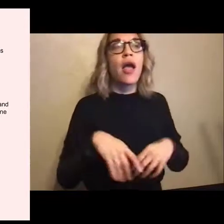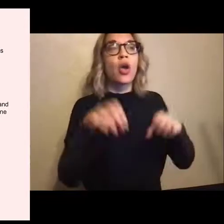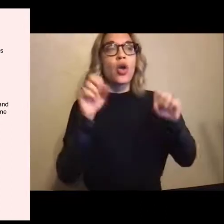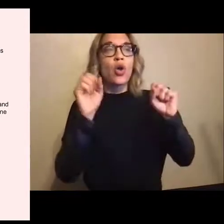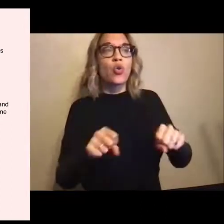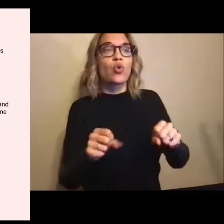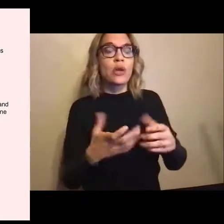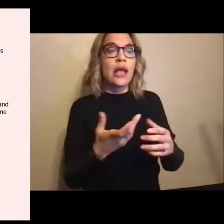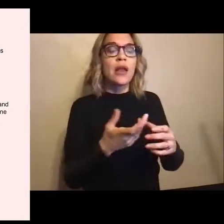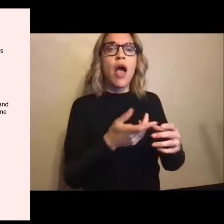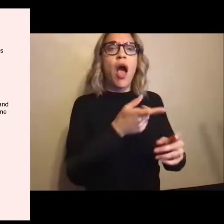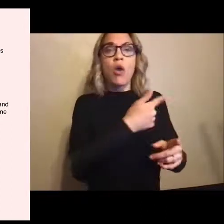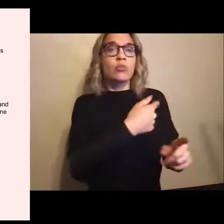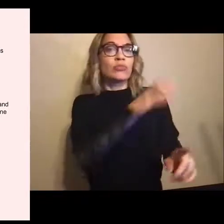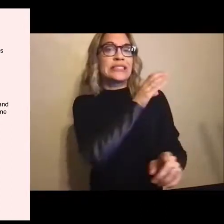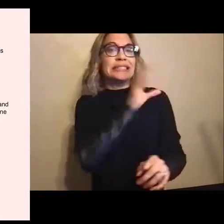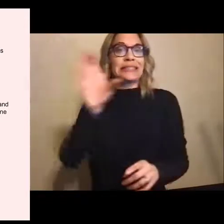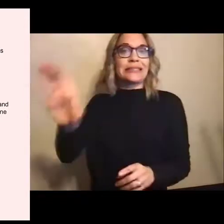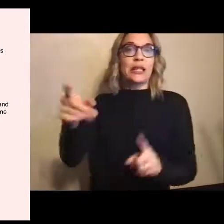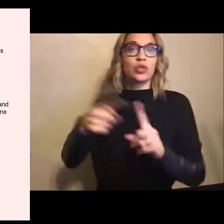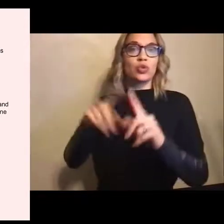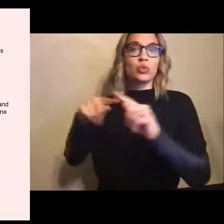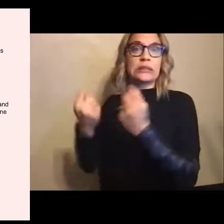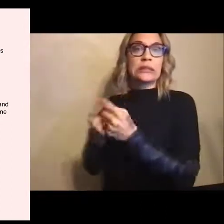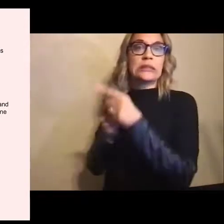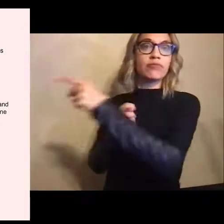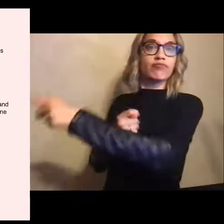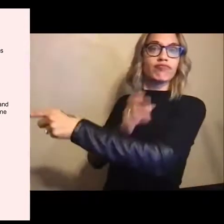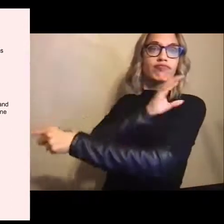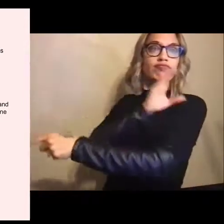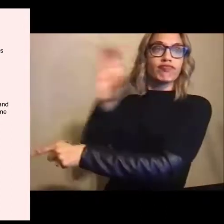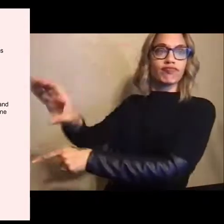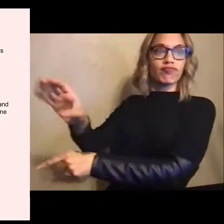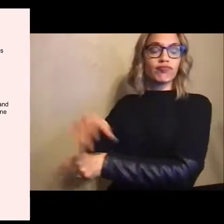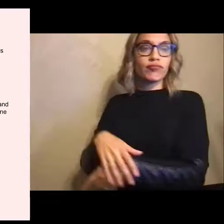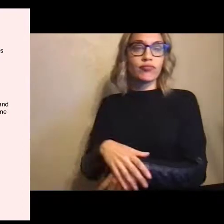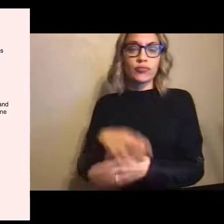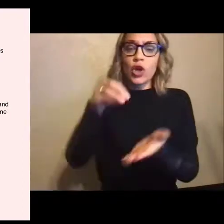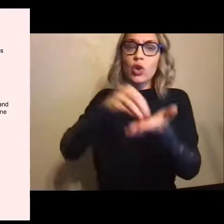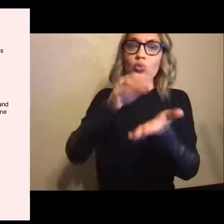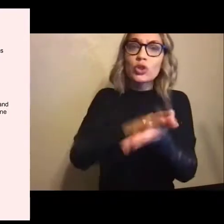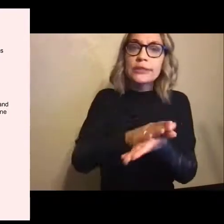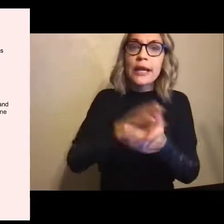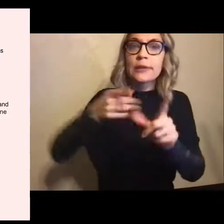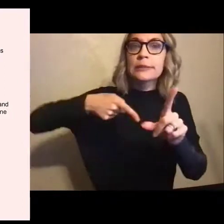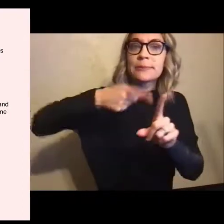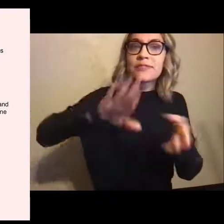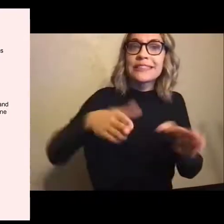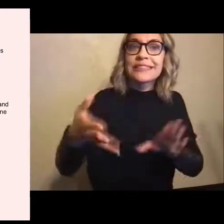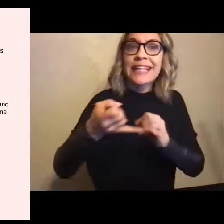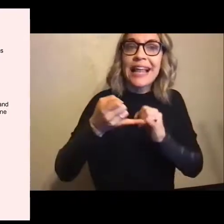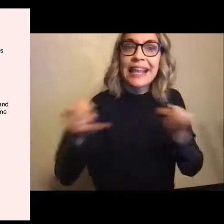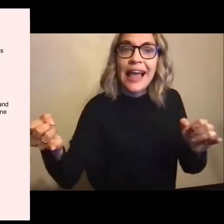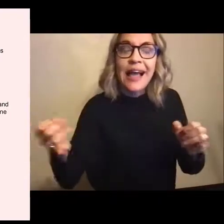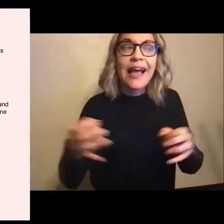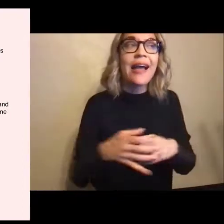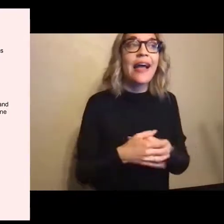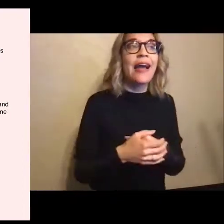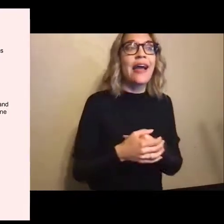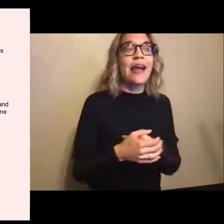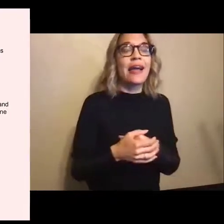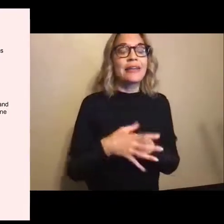tasks. You can chat together. You can delegate to other team members. And it's